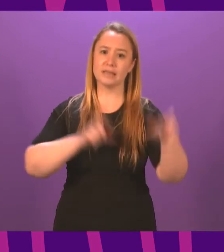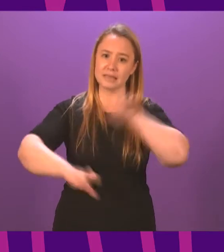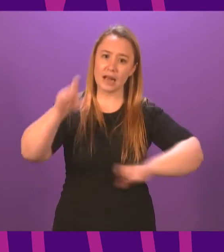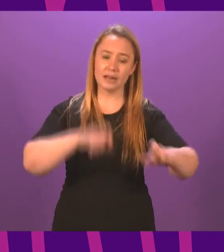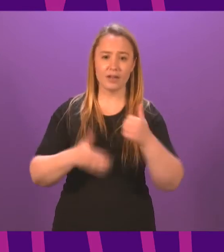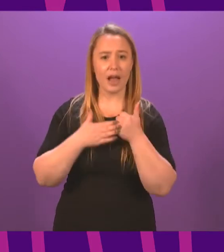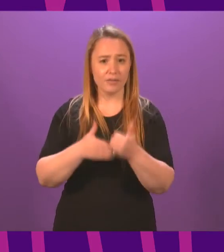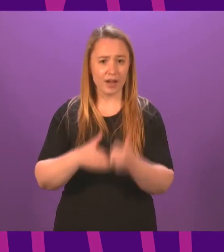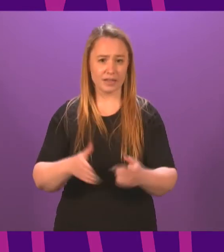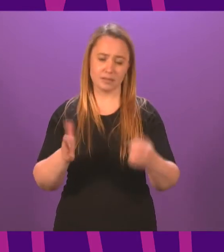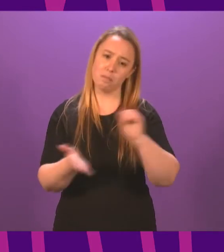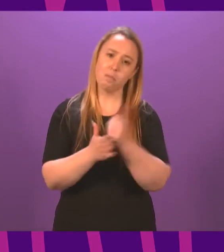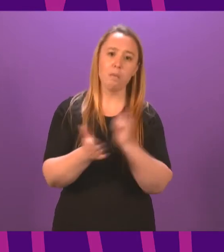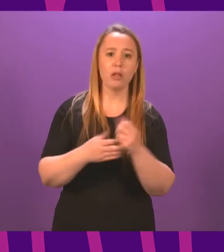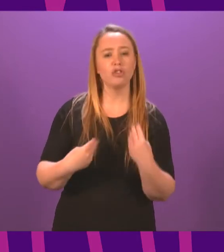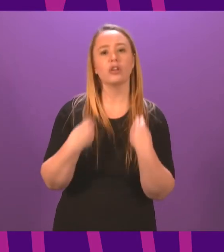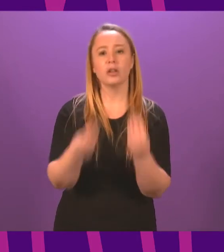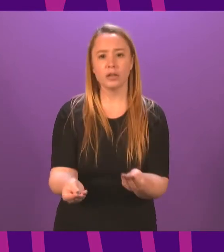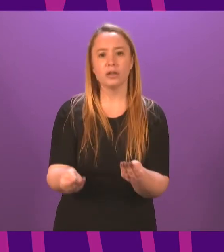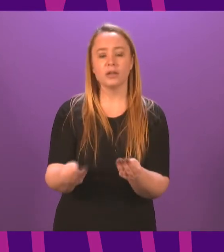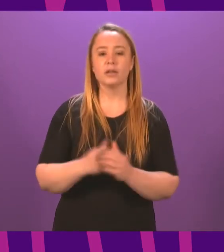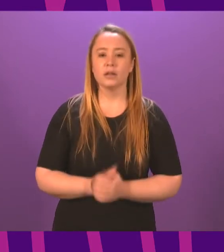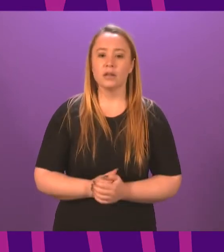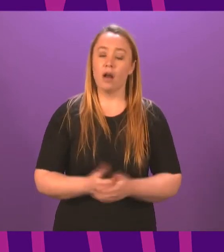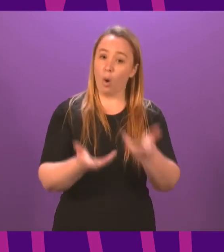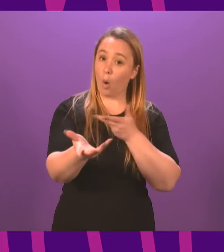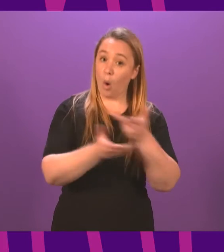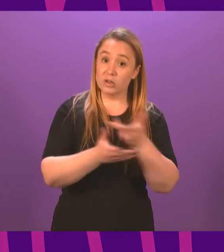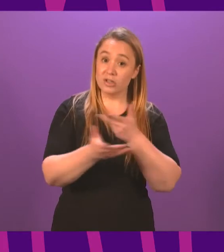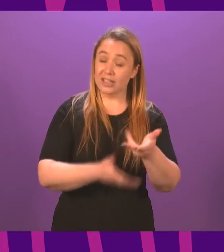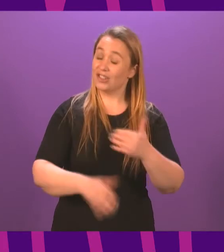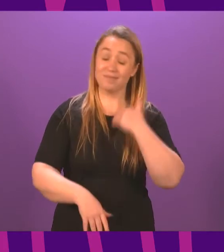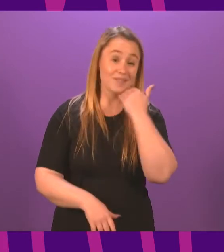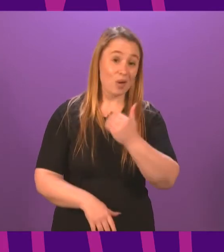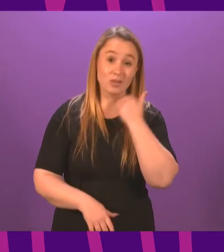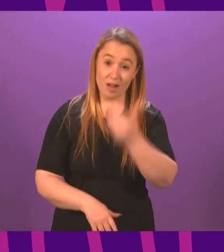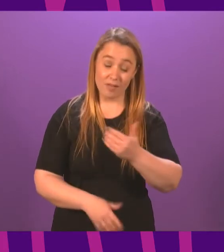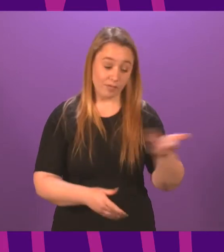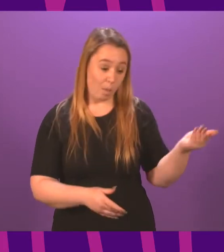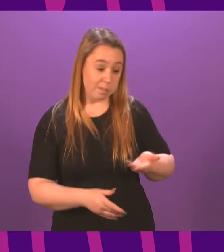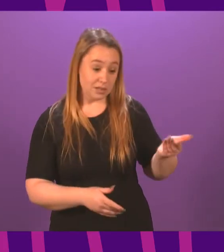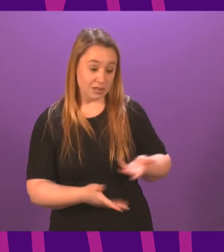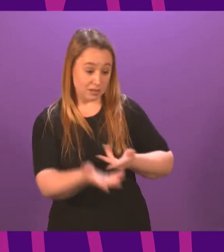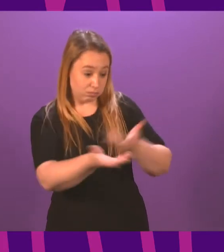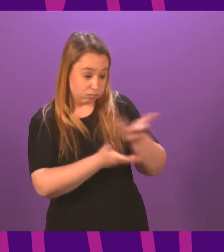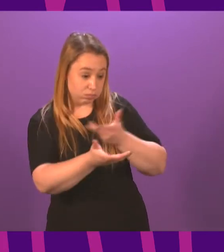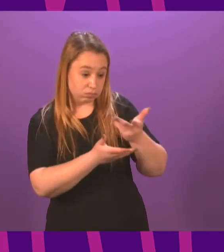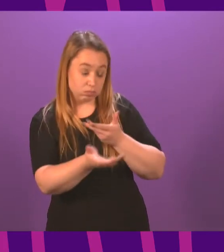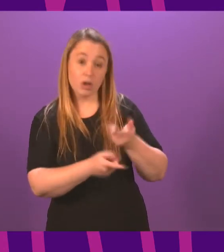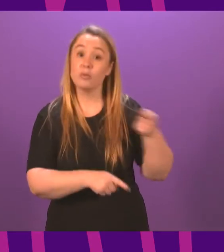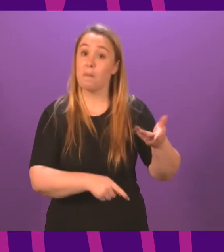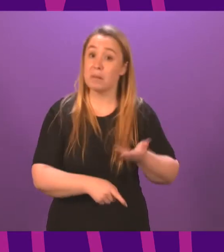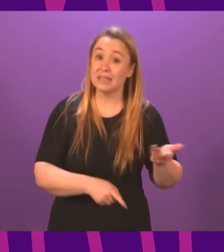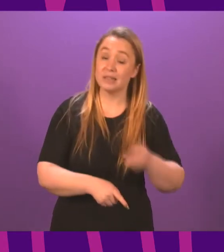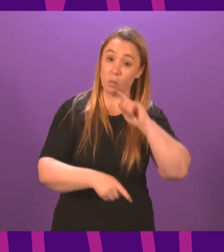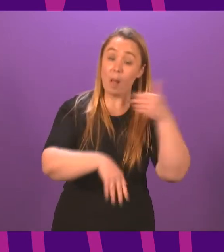need for these measures. It's also clear that insufficient consultation has been carried out with businesses who will be directly affected by